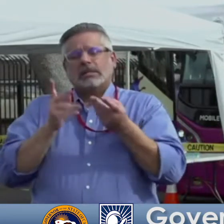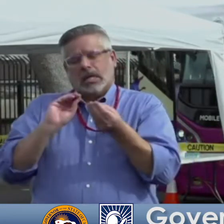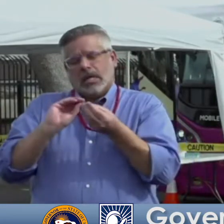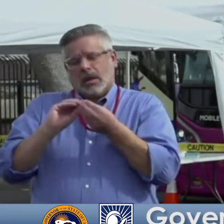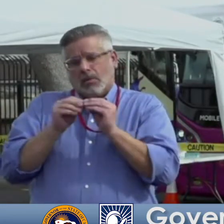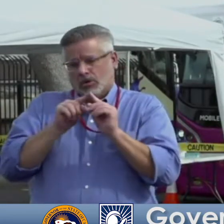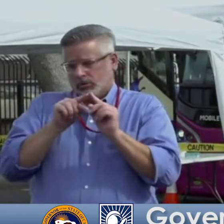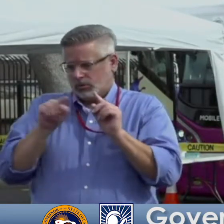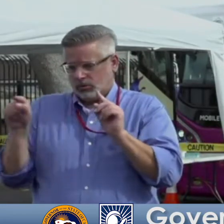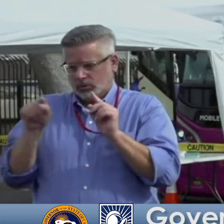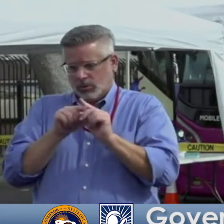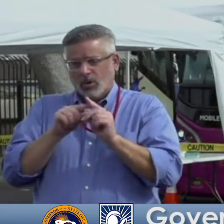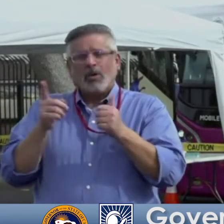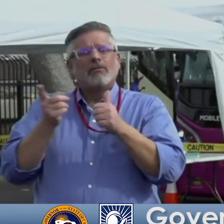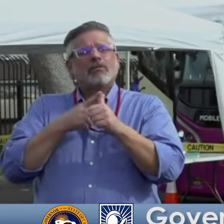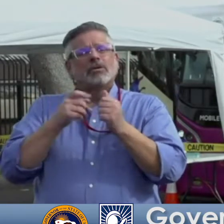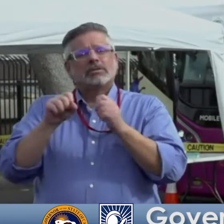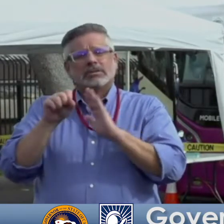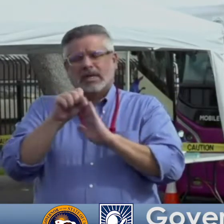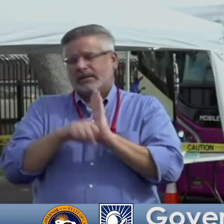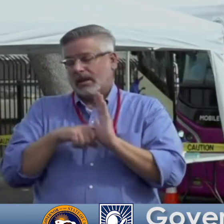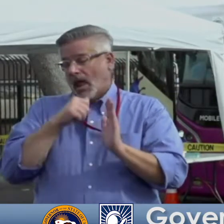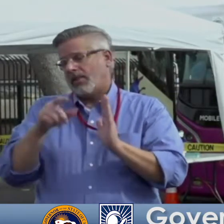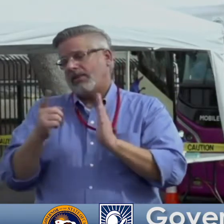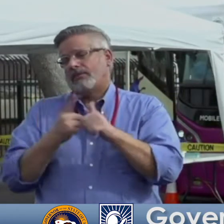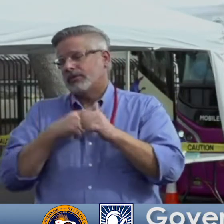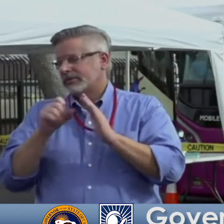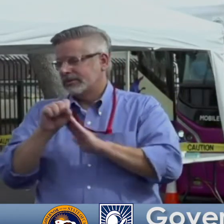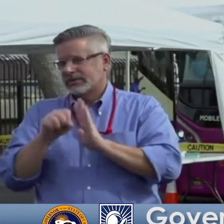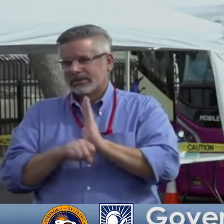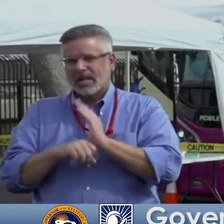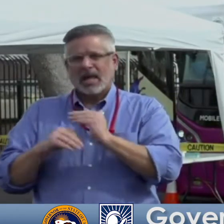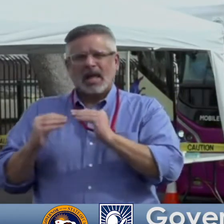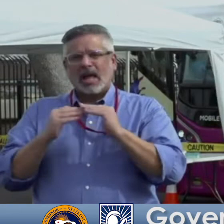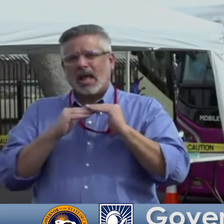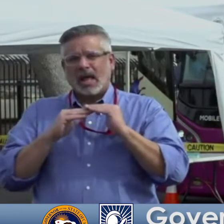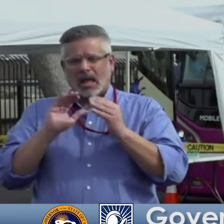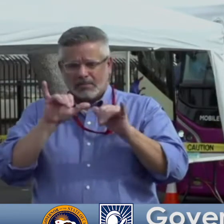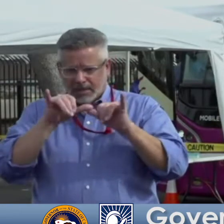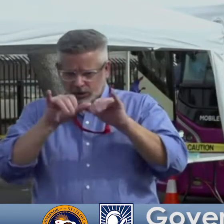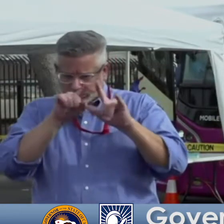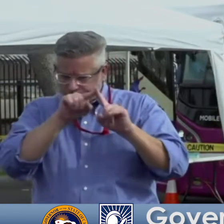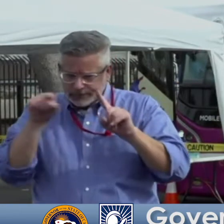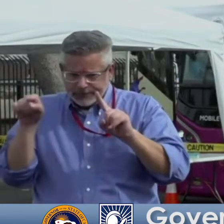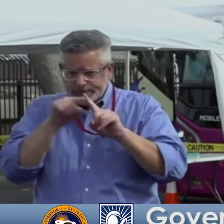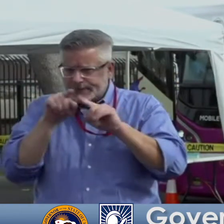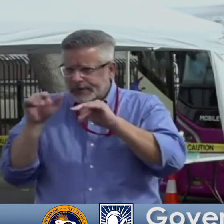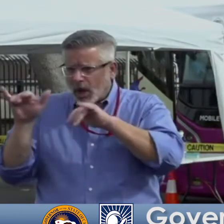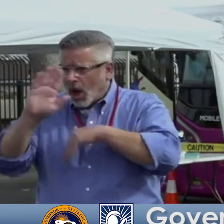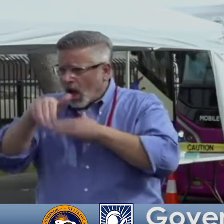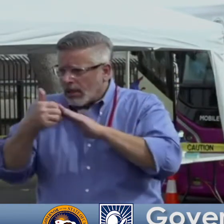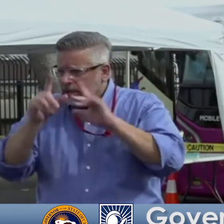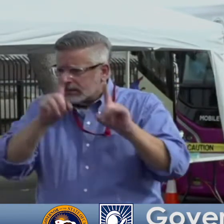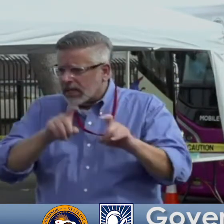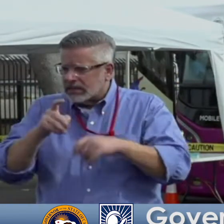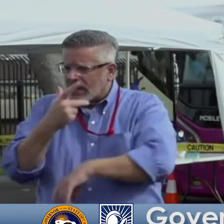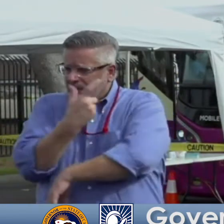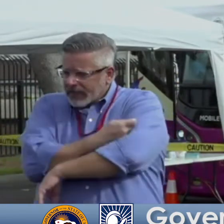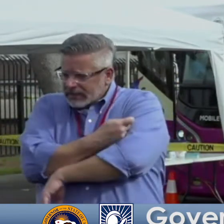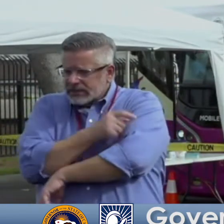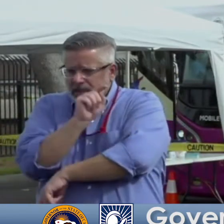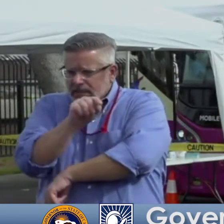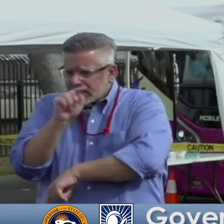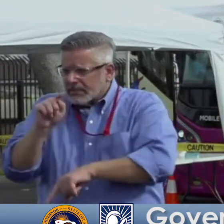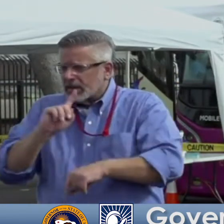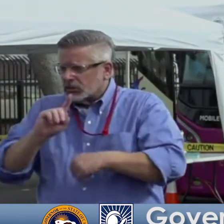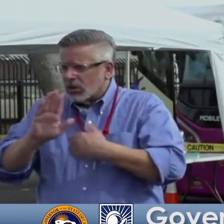were one of the first states, if not the first state, to put out an equity metric. In fact, we were, as it relates to our testing and vaccine sites.